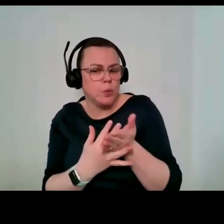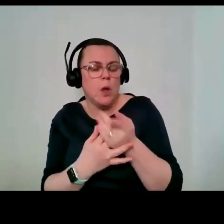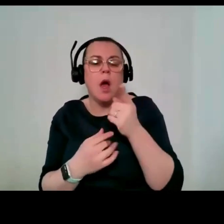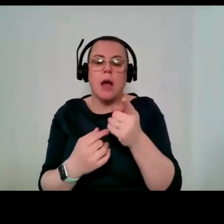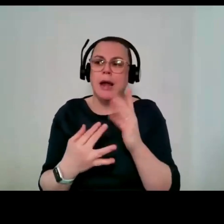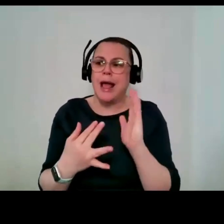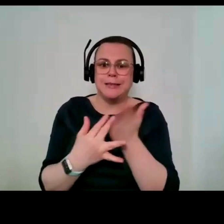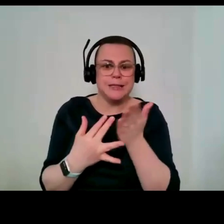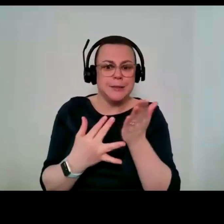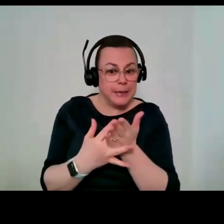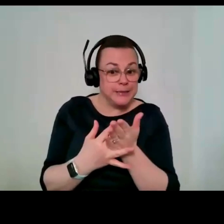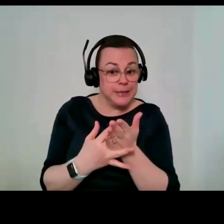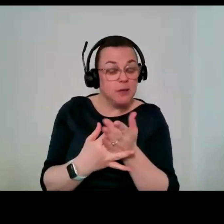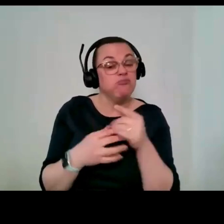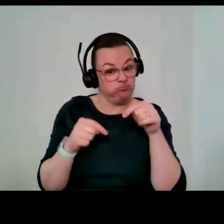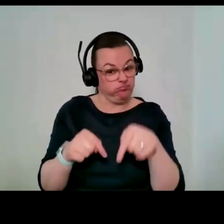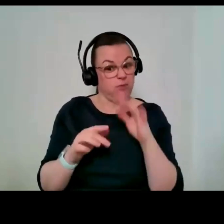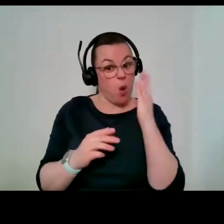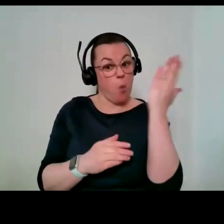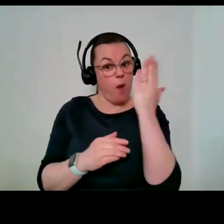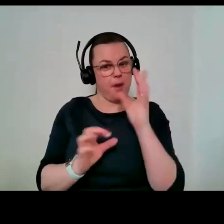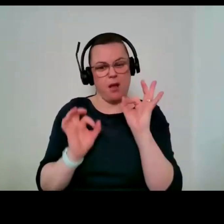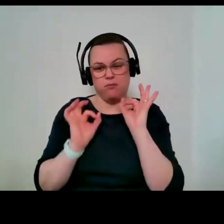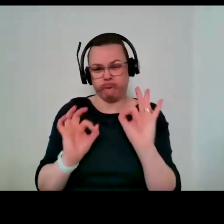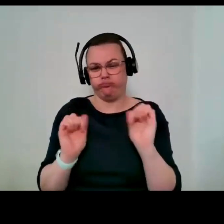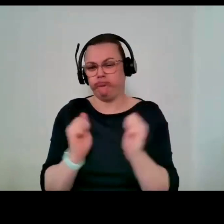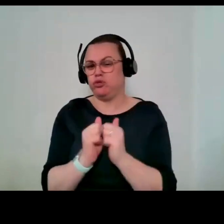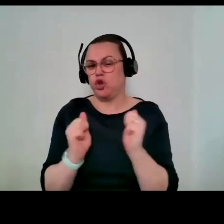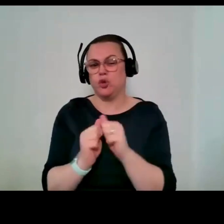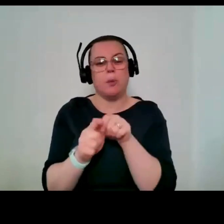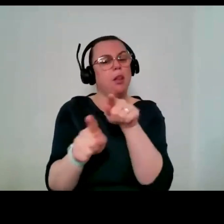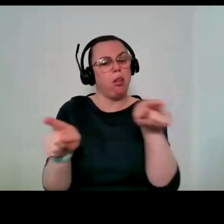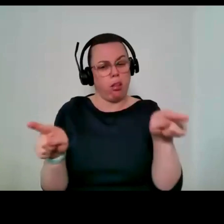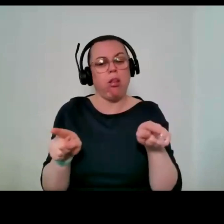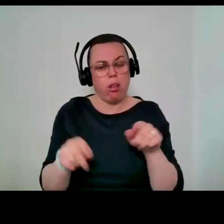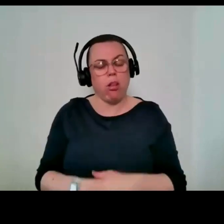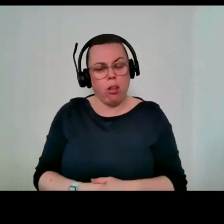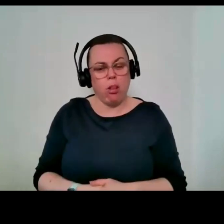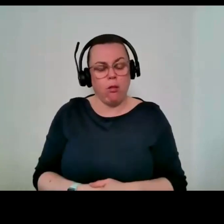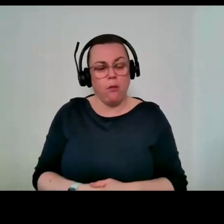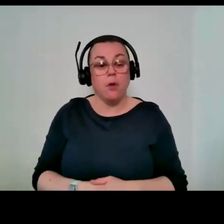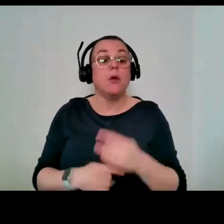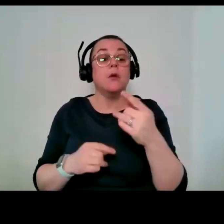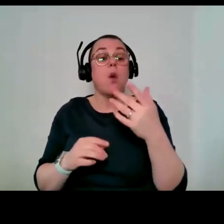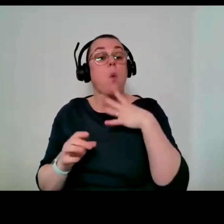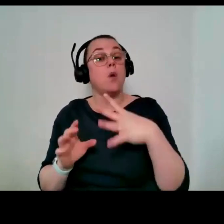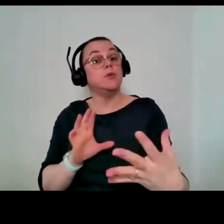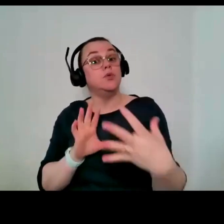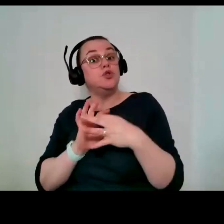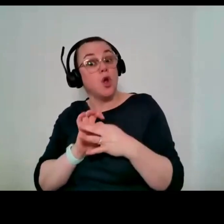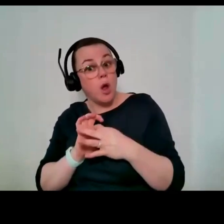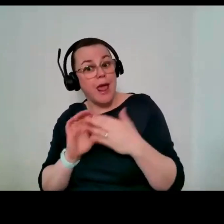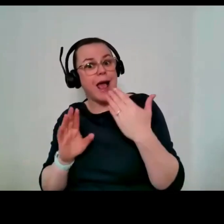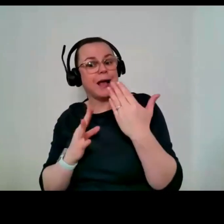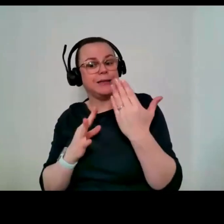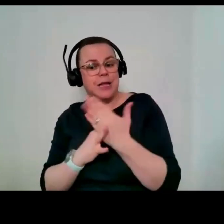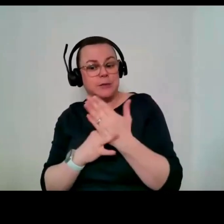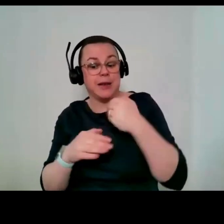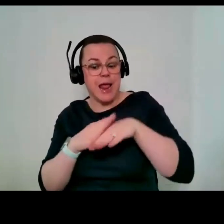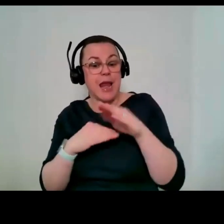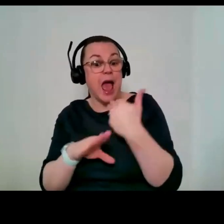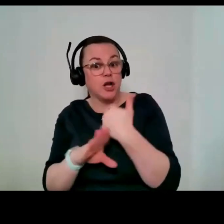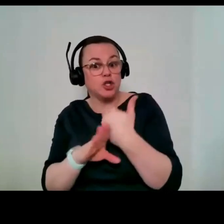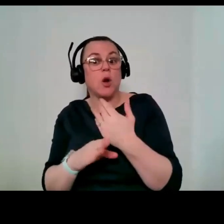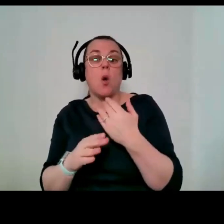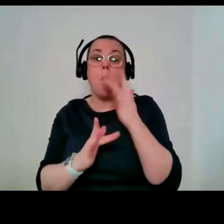in the workplace, this webinar is suitable for you. So if you want to join the Accessibility in Action webinar next week